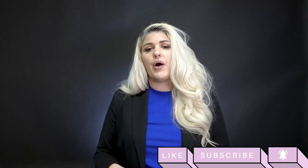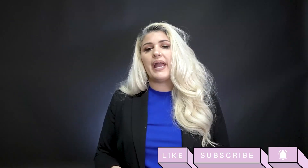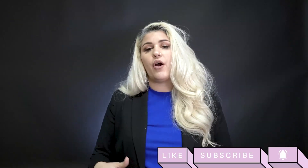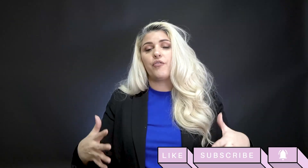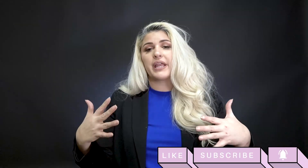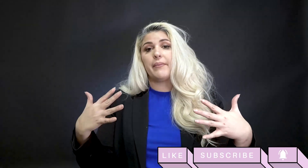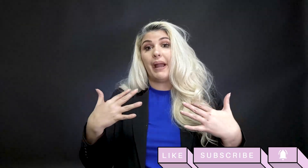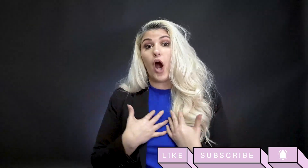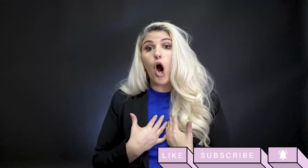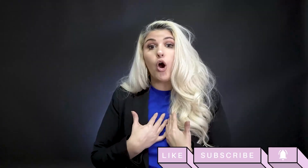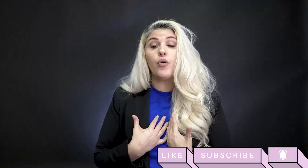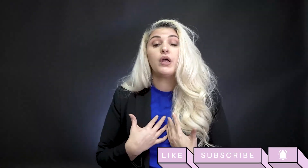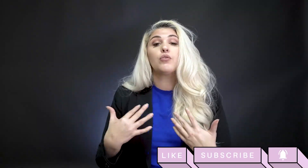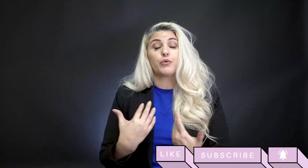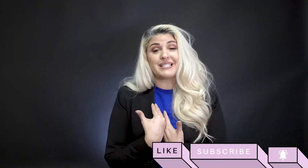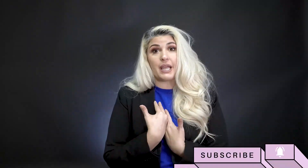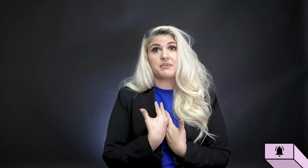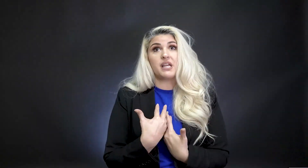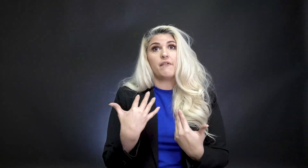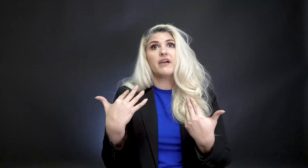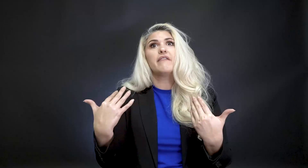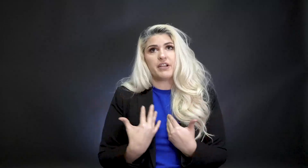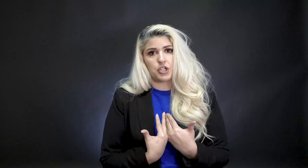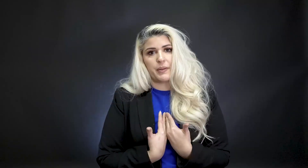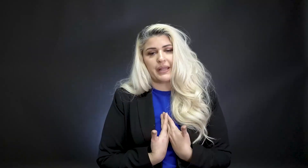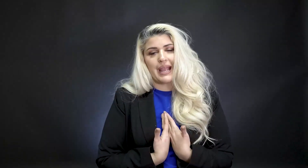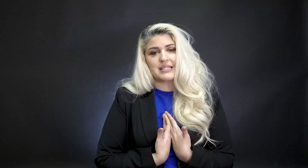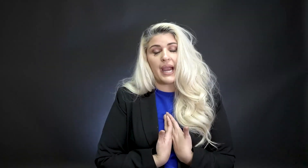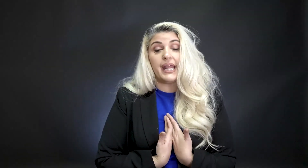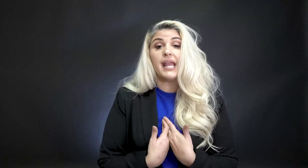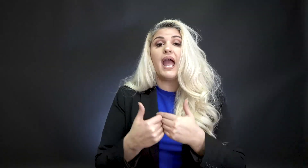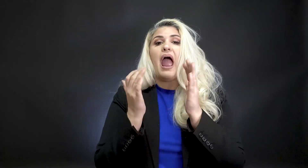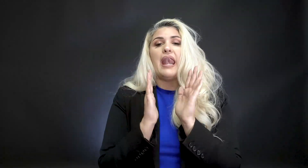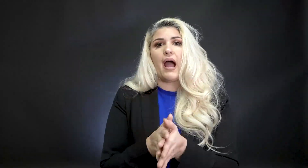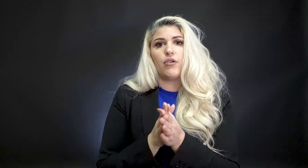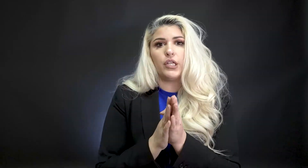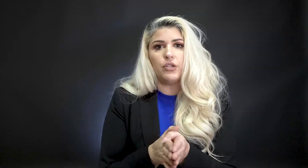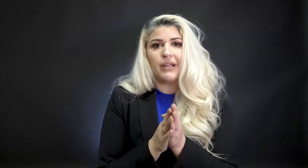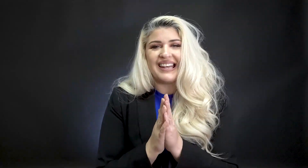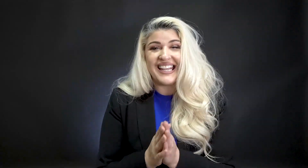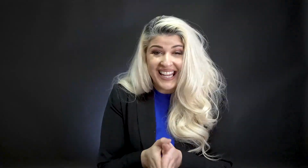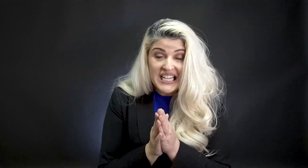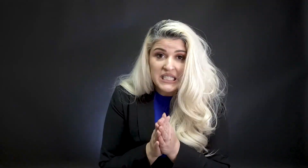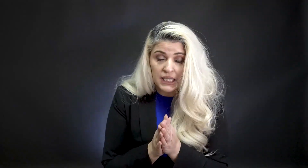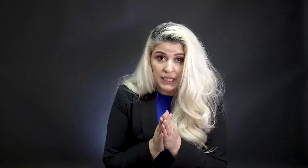I overcame my own receptive fingerspelling anxiety and how you can easily